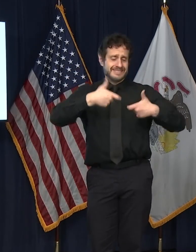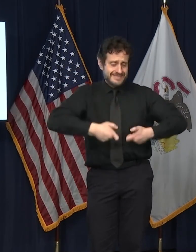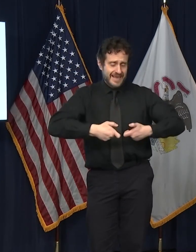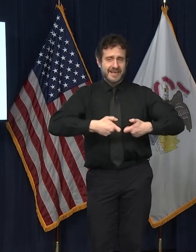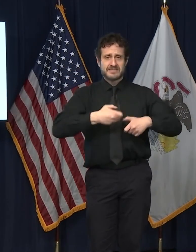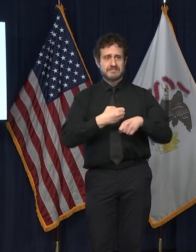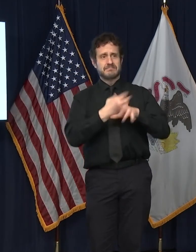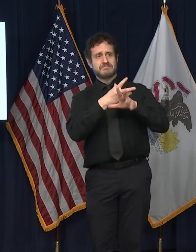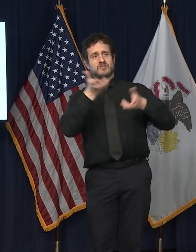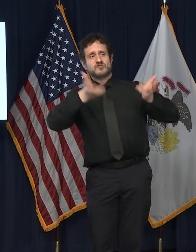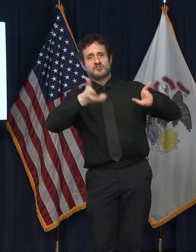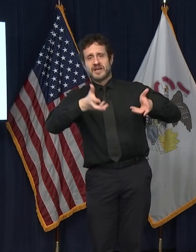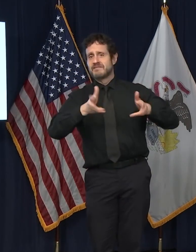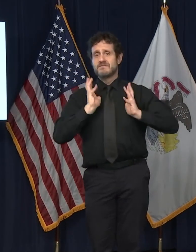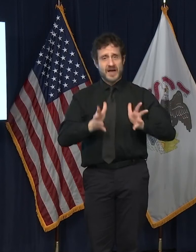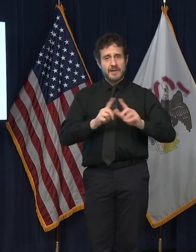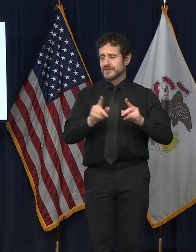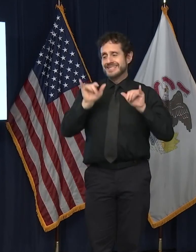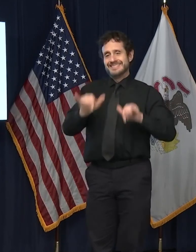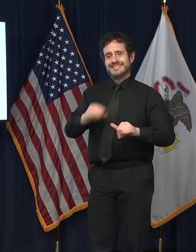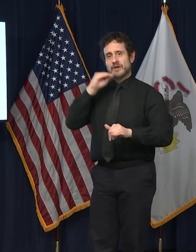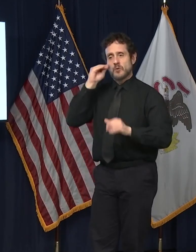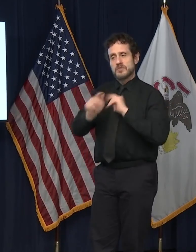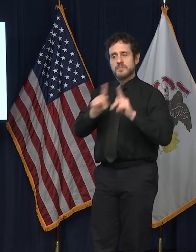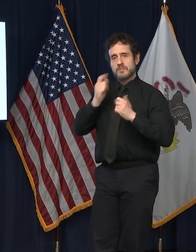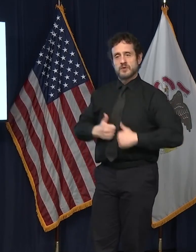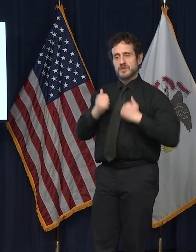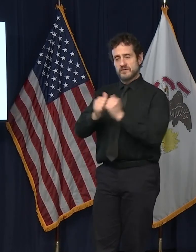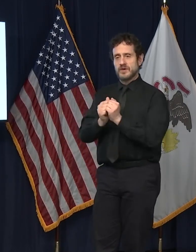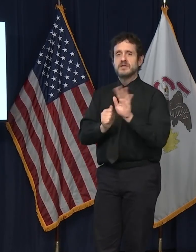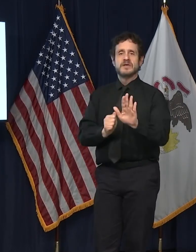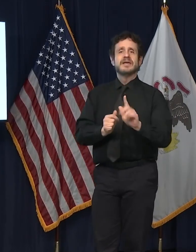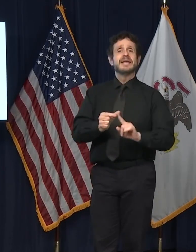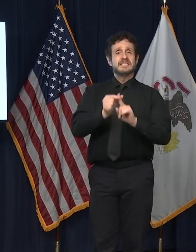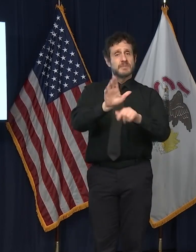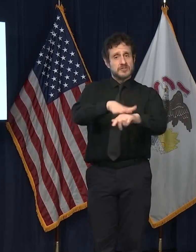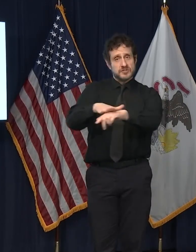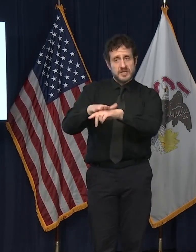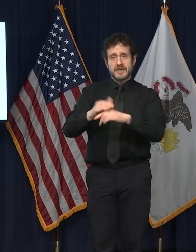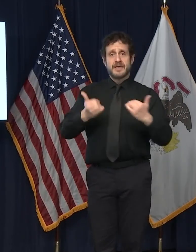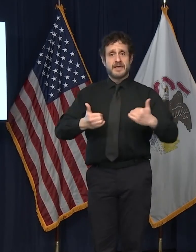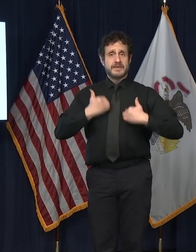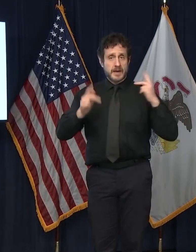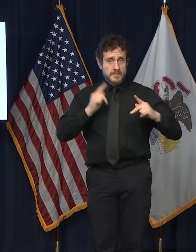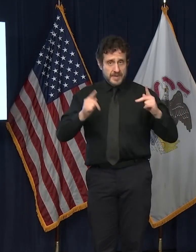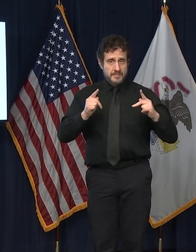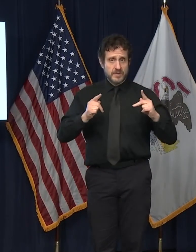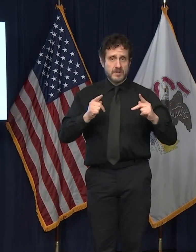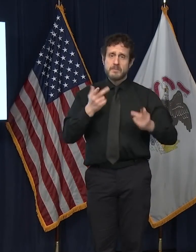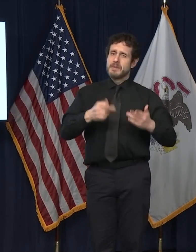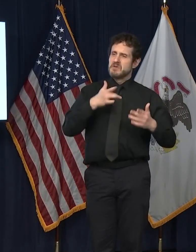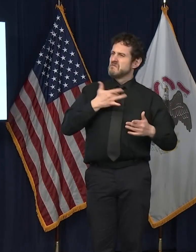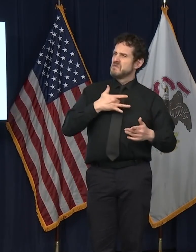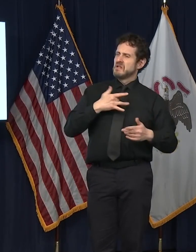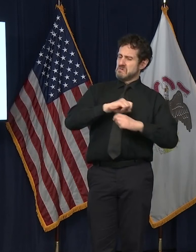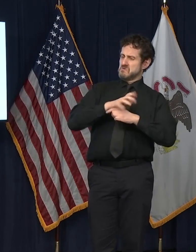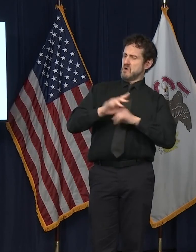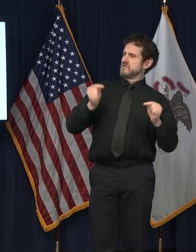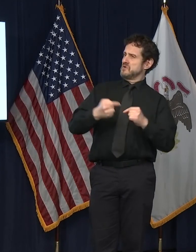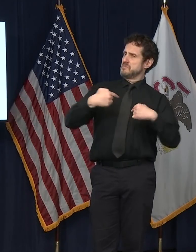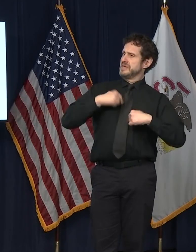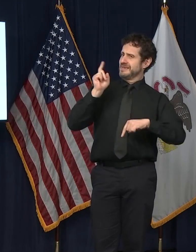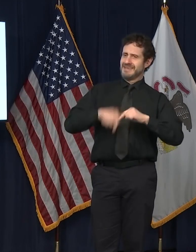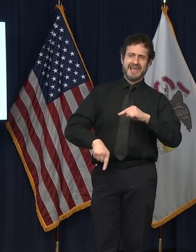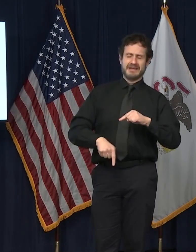to encourage the young adults who sometimes feel invincible that you too need to take precautions.